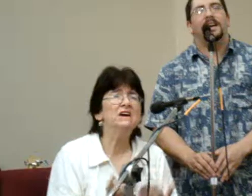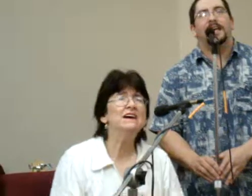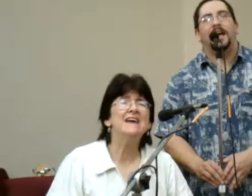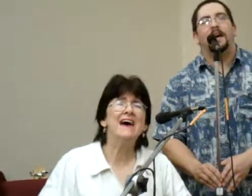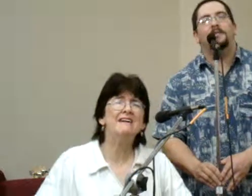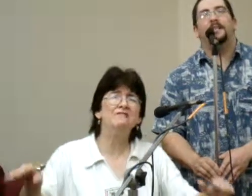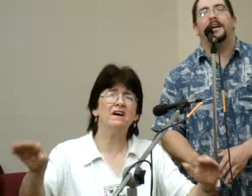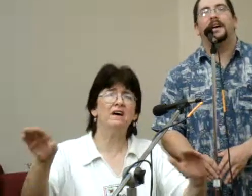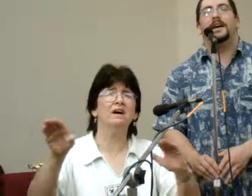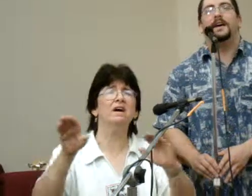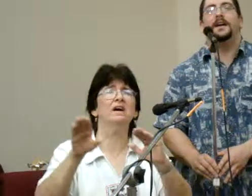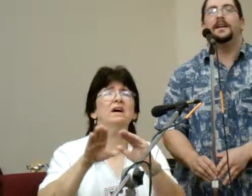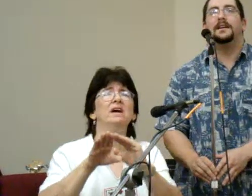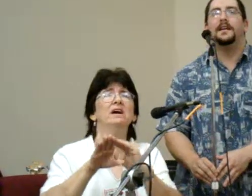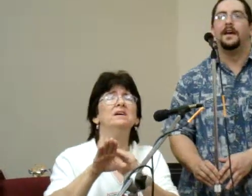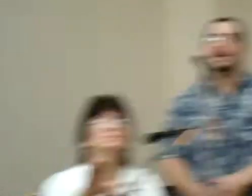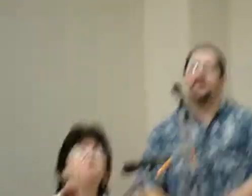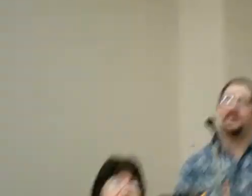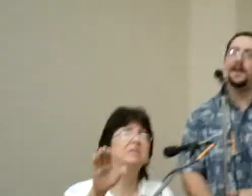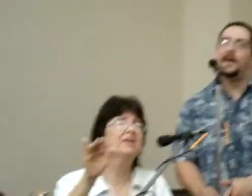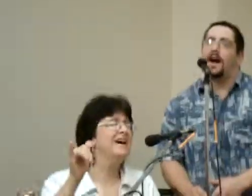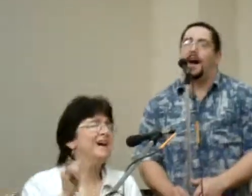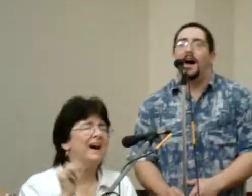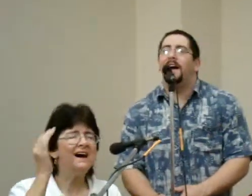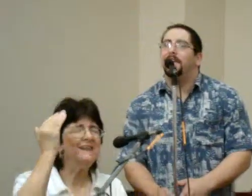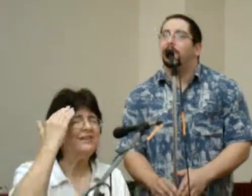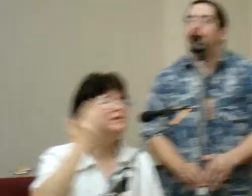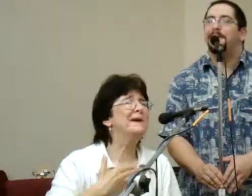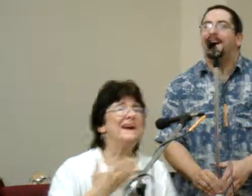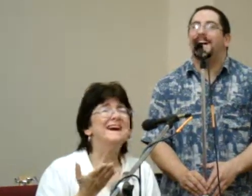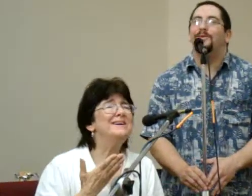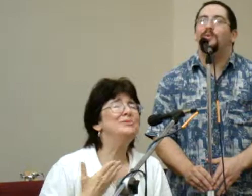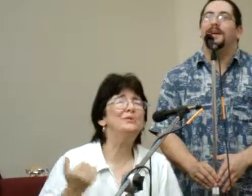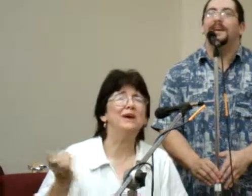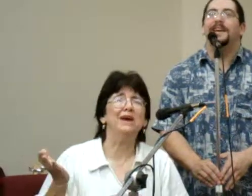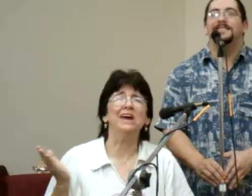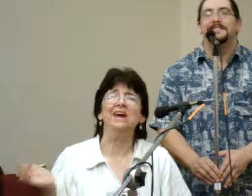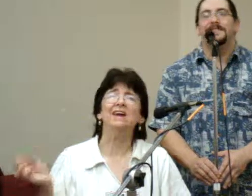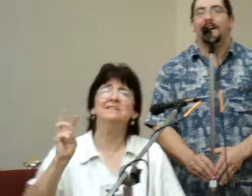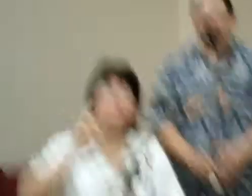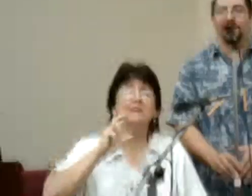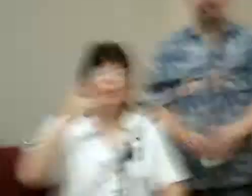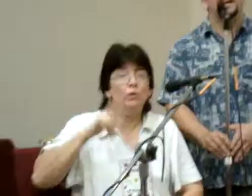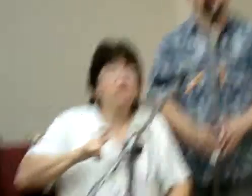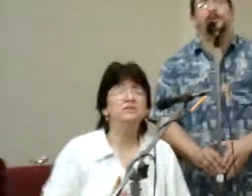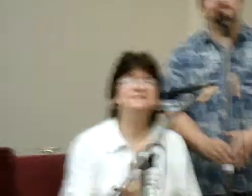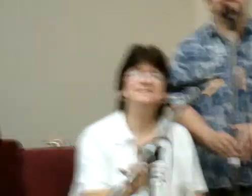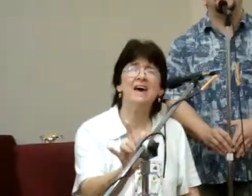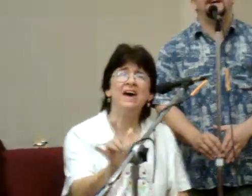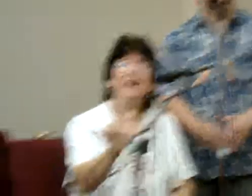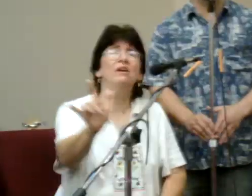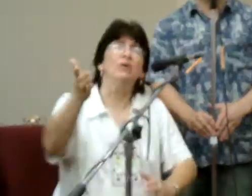boy in heaven. I know my wings, they